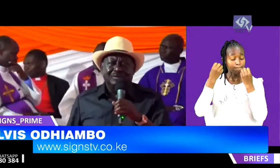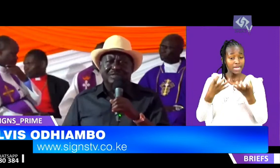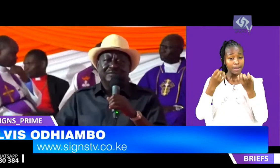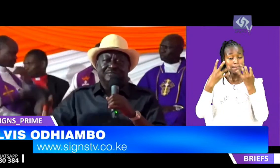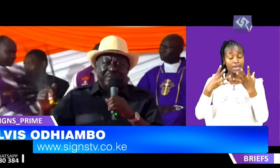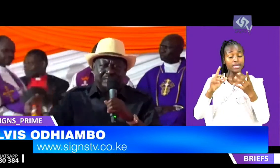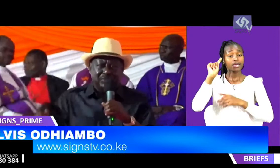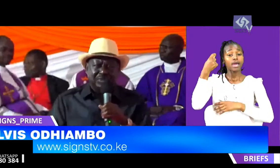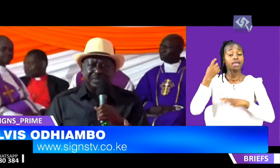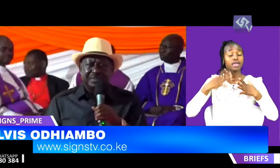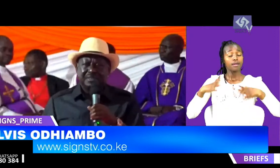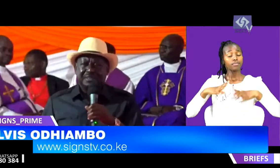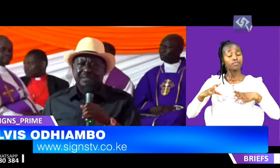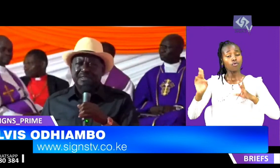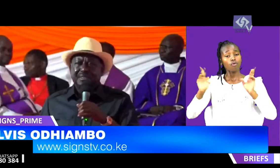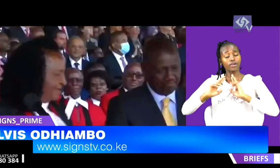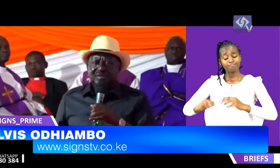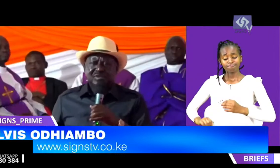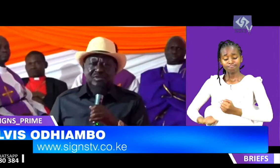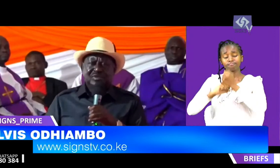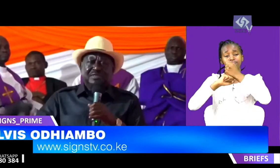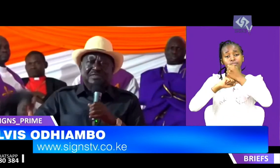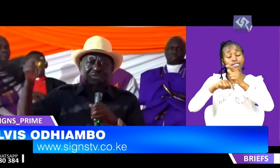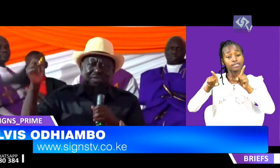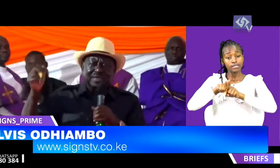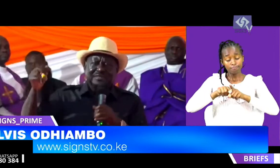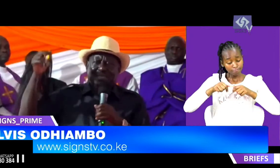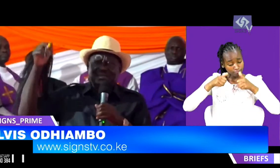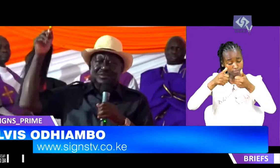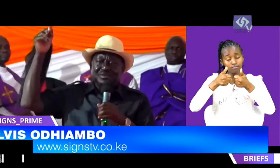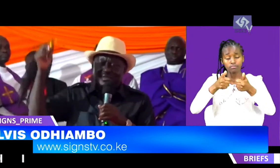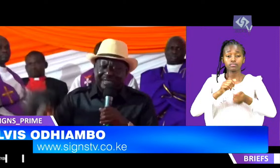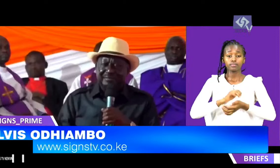will defend you. You know, it took us a long time